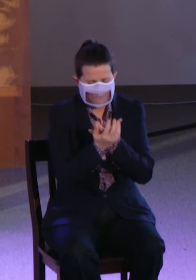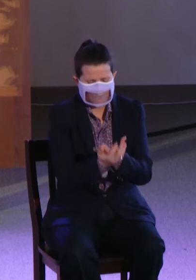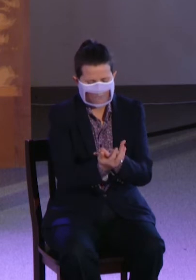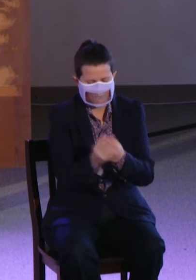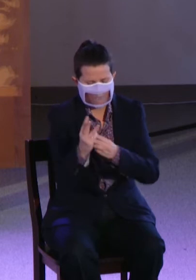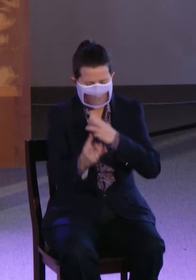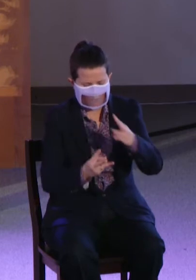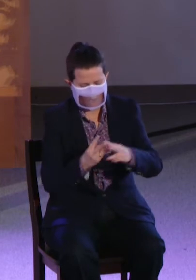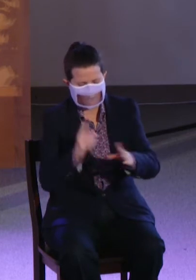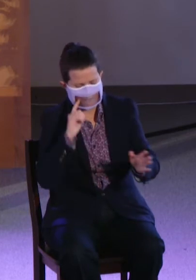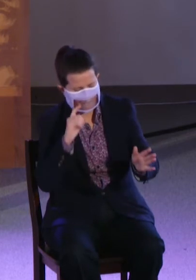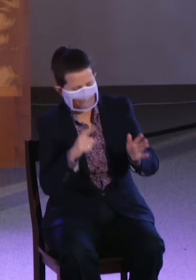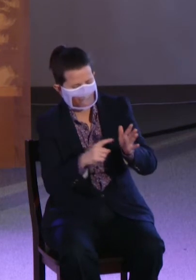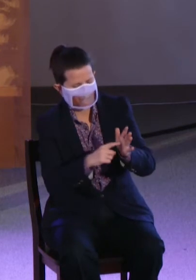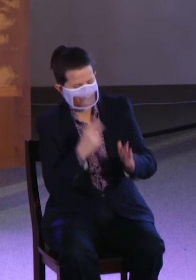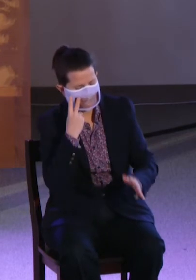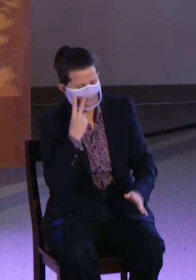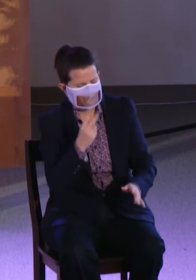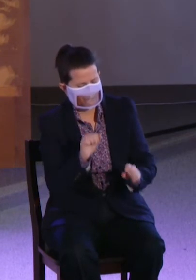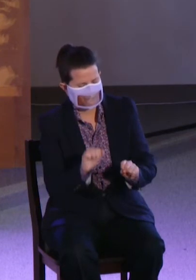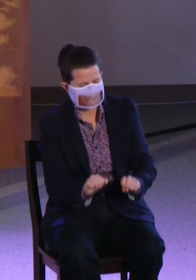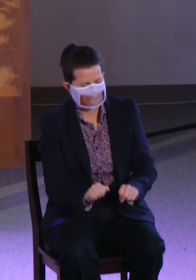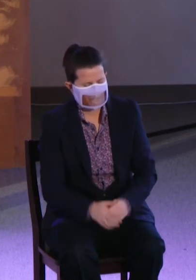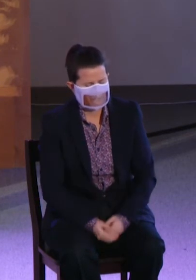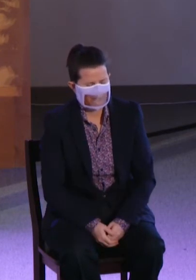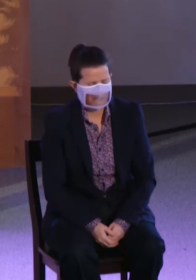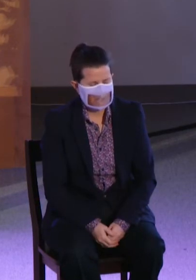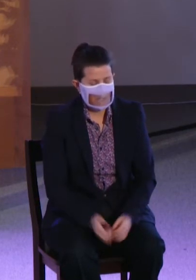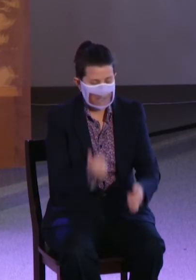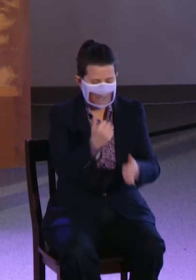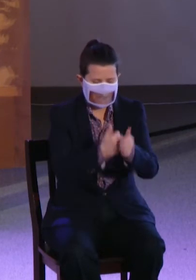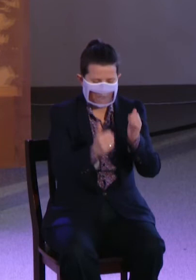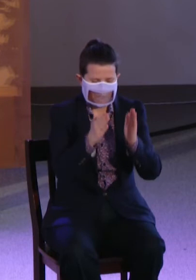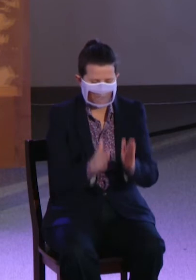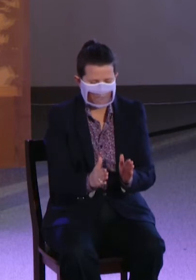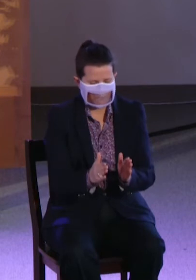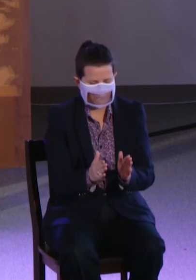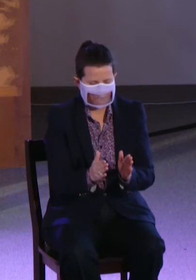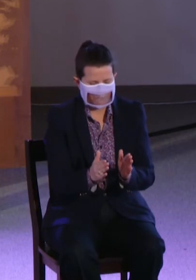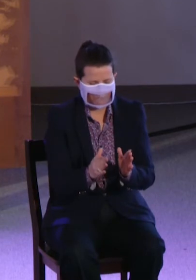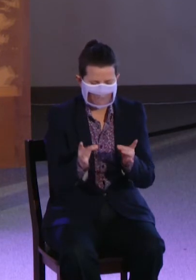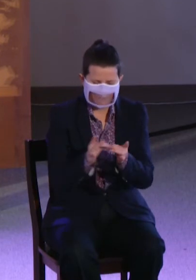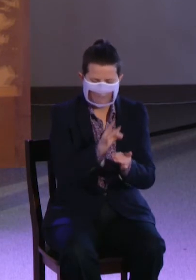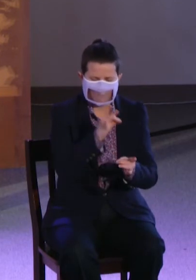Each and every one of us is a unique expression of spirit.